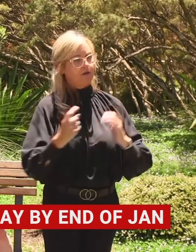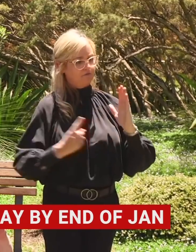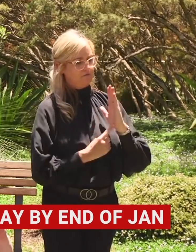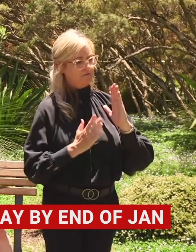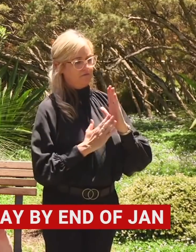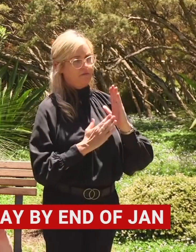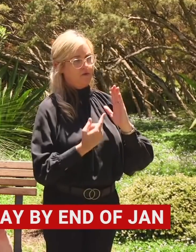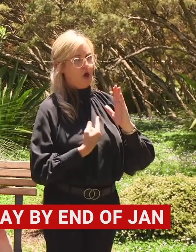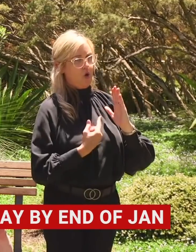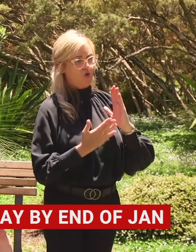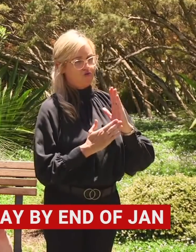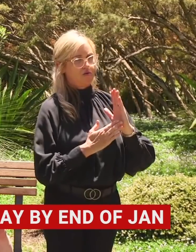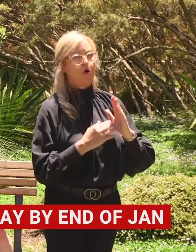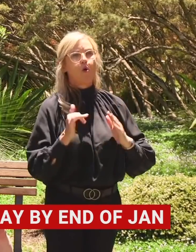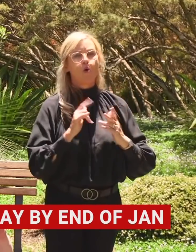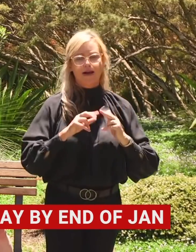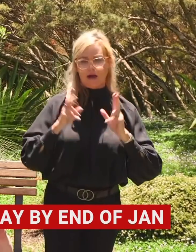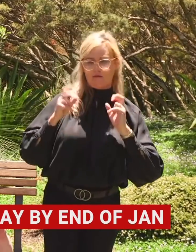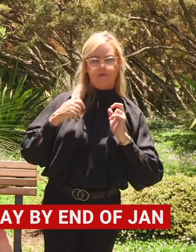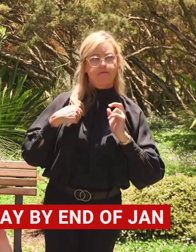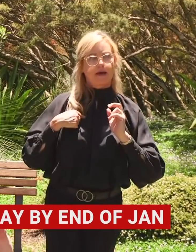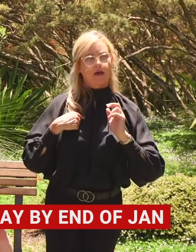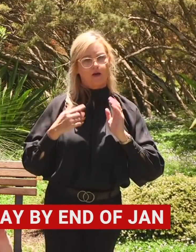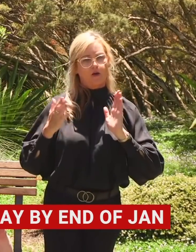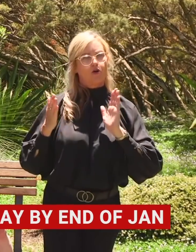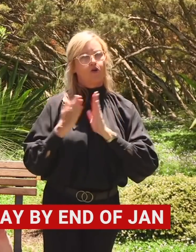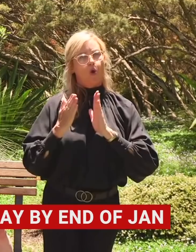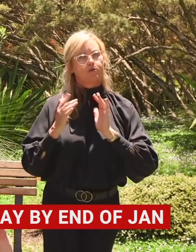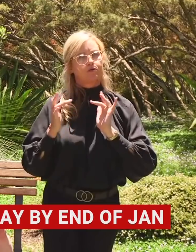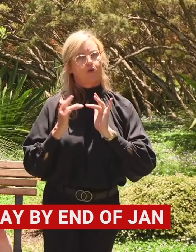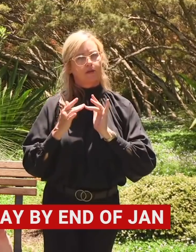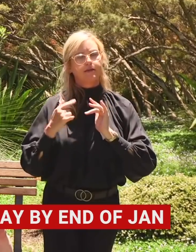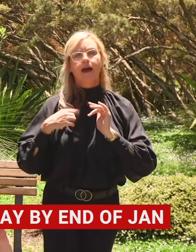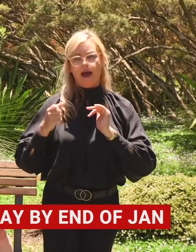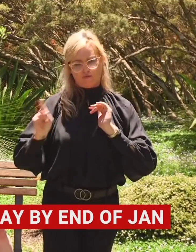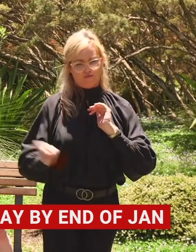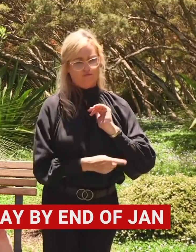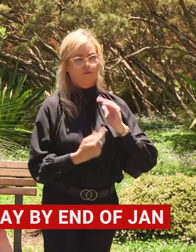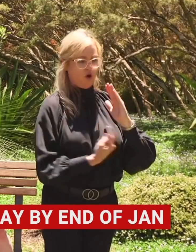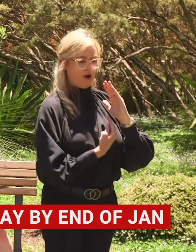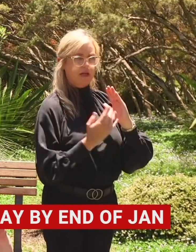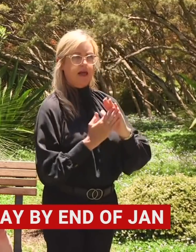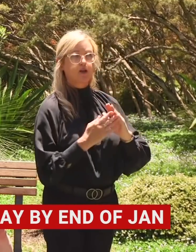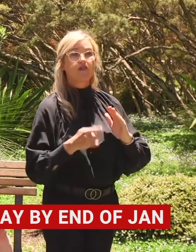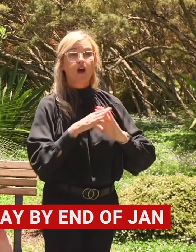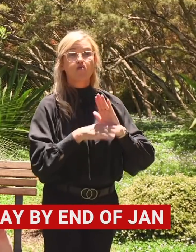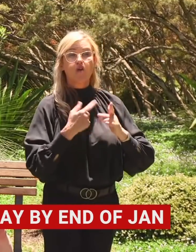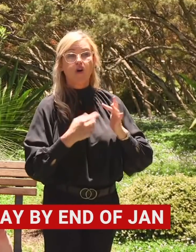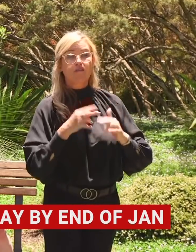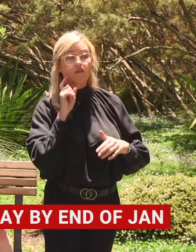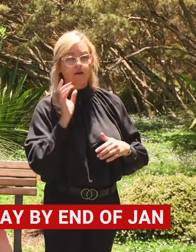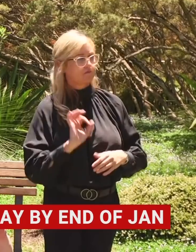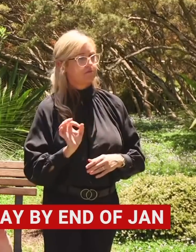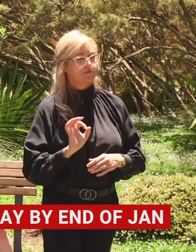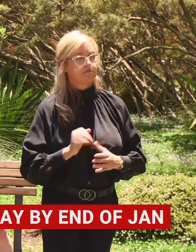you are deemed to be a close contact and are required to be in isolation, those rules aren't there for the sake of it. There